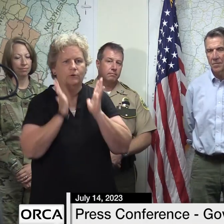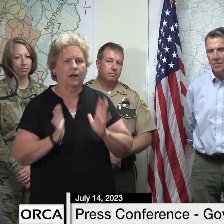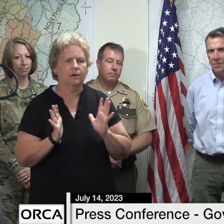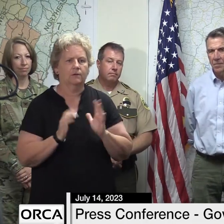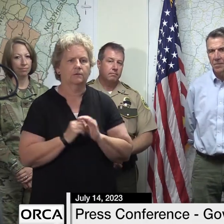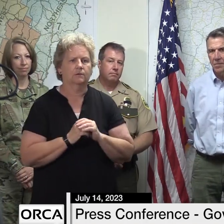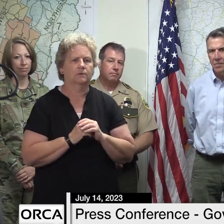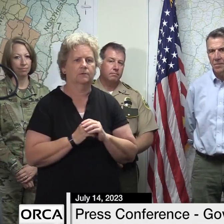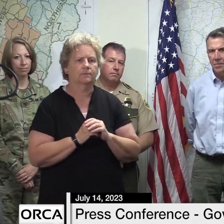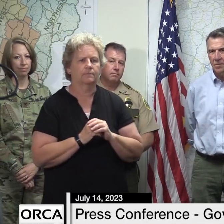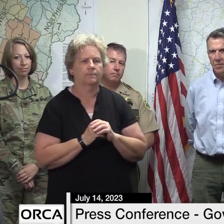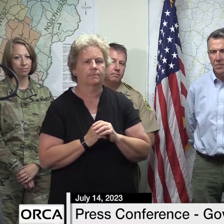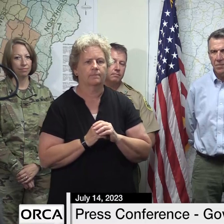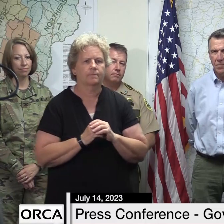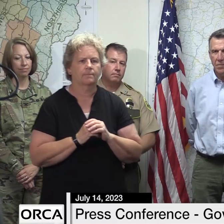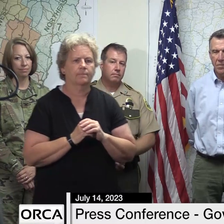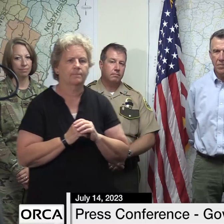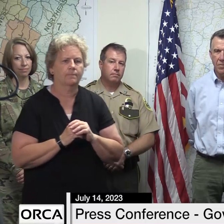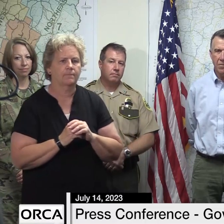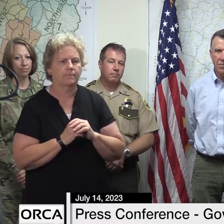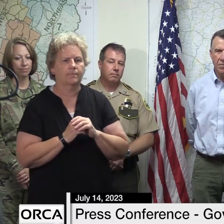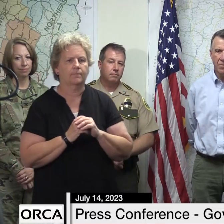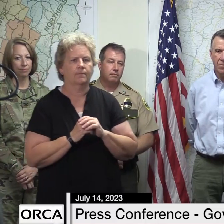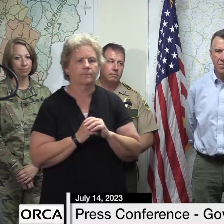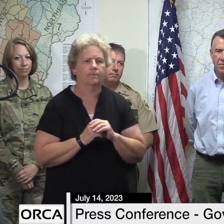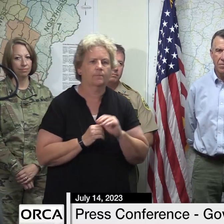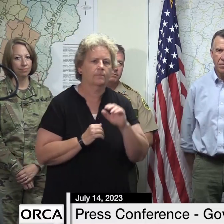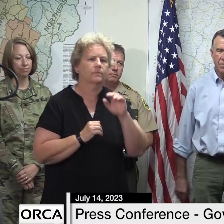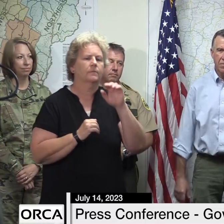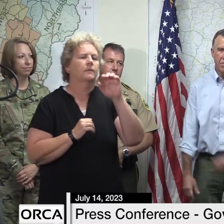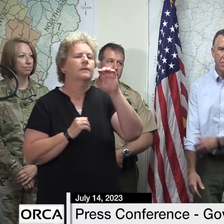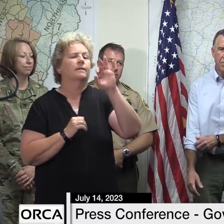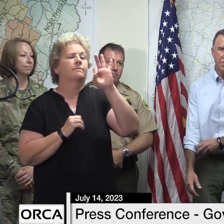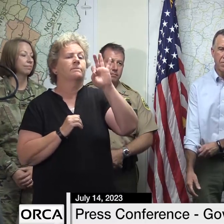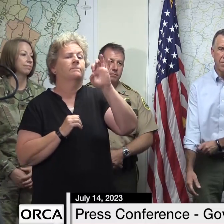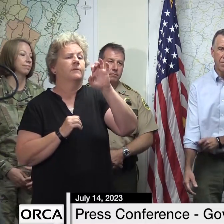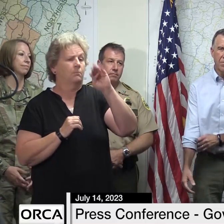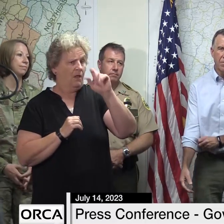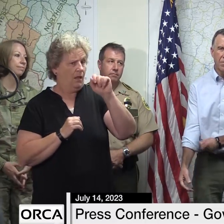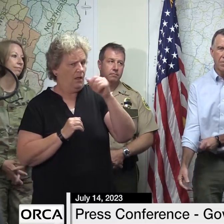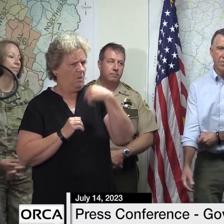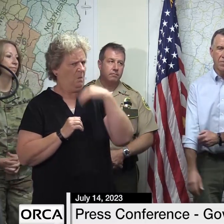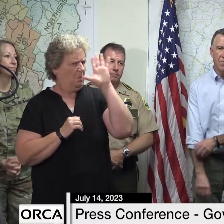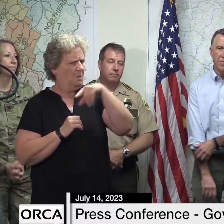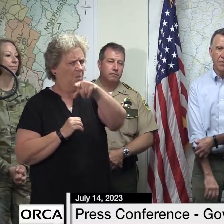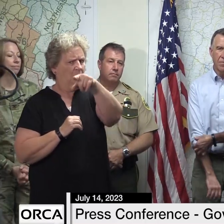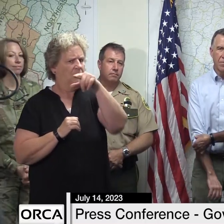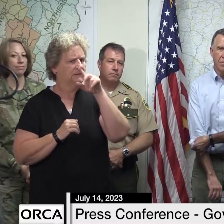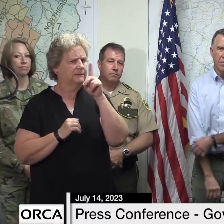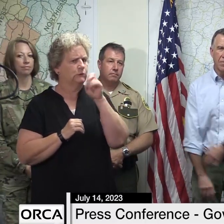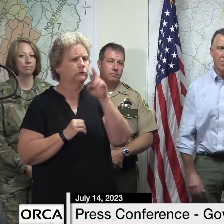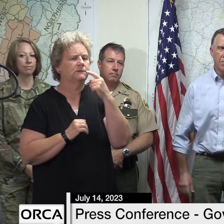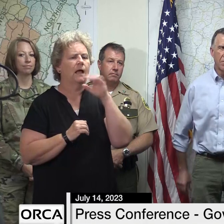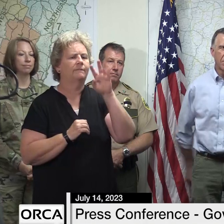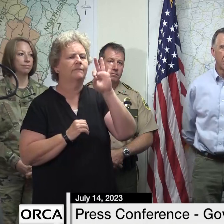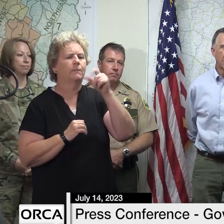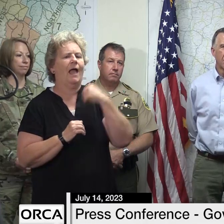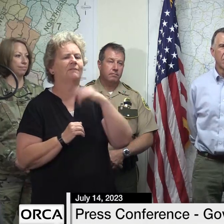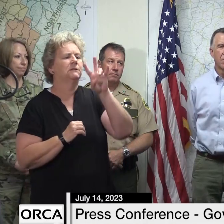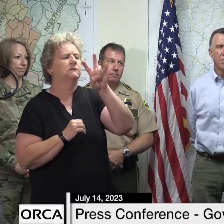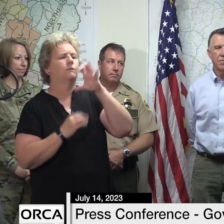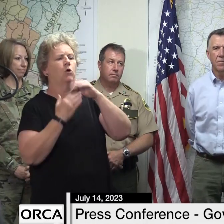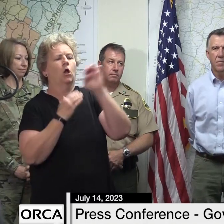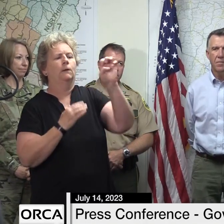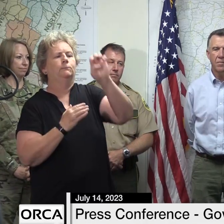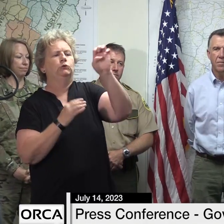$700 emergency check. So can you explain to us a little bit more about how you get that, how quickly